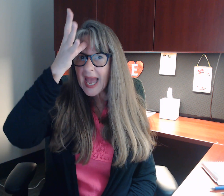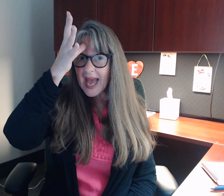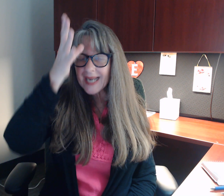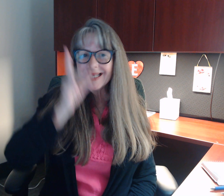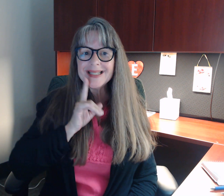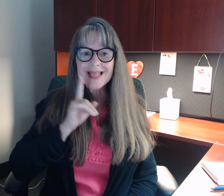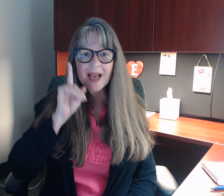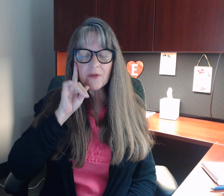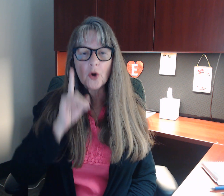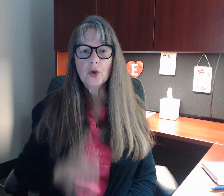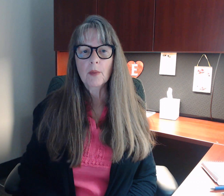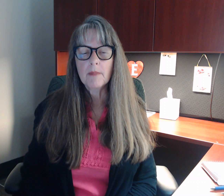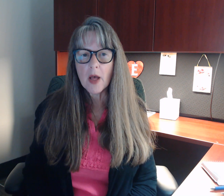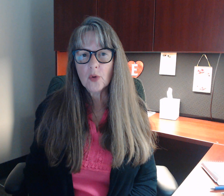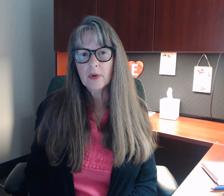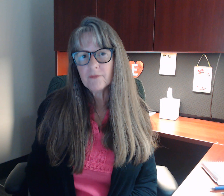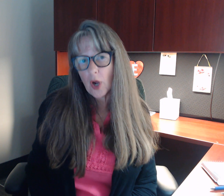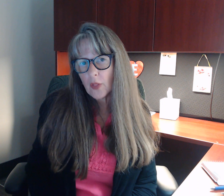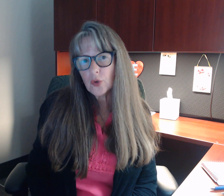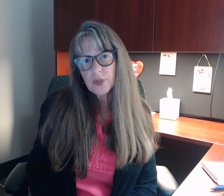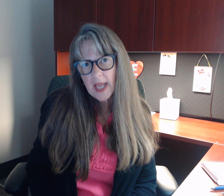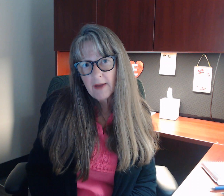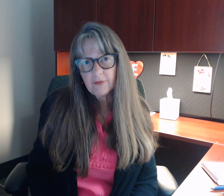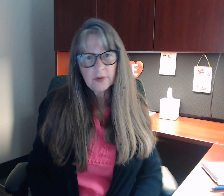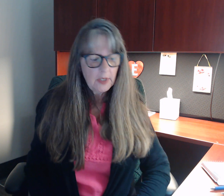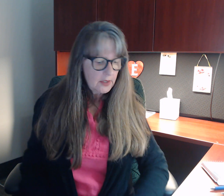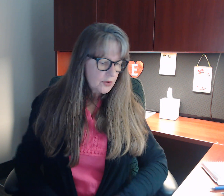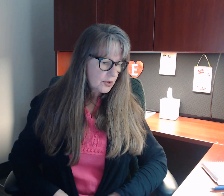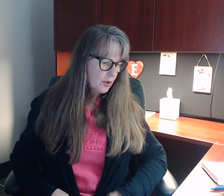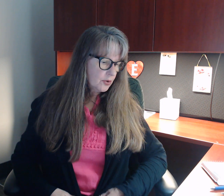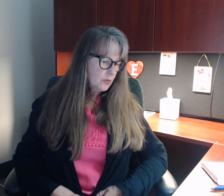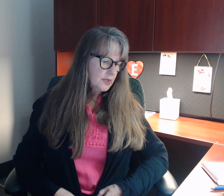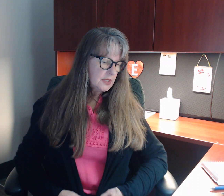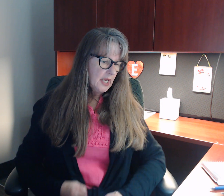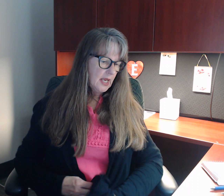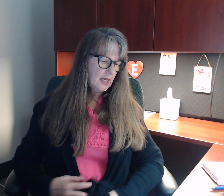dad deaf? Are your mother and father deaf? So you would say,